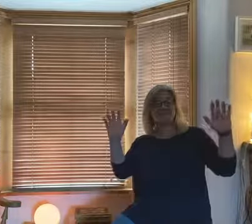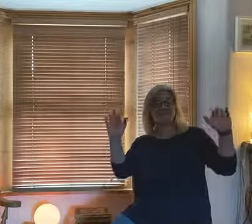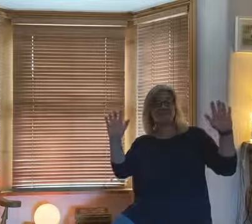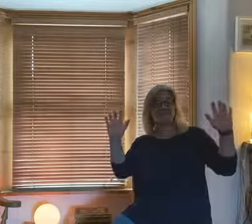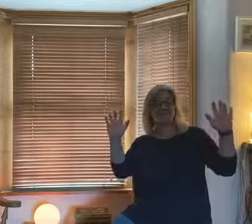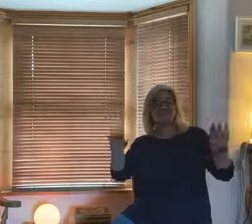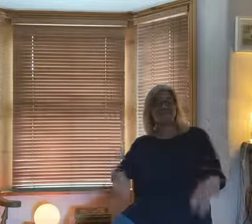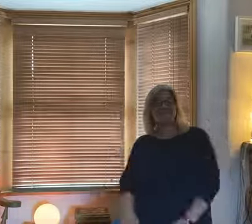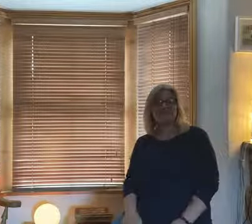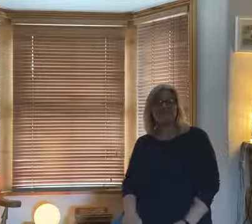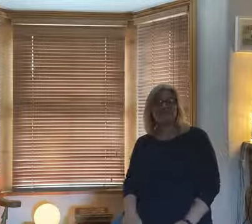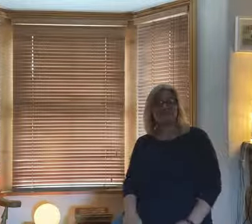Bye bye.